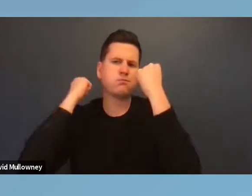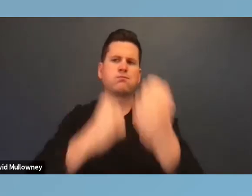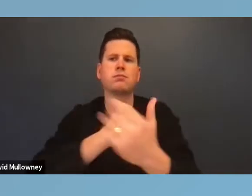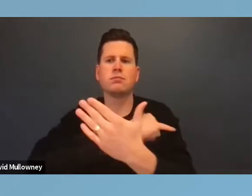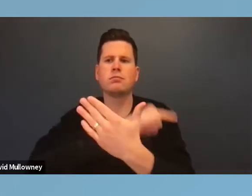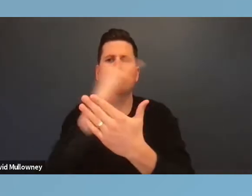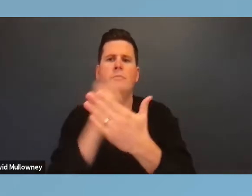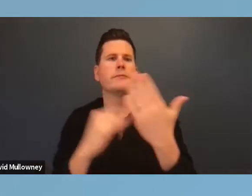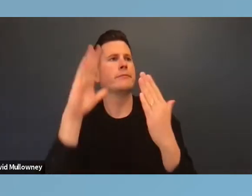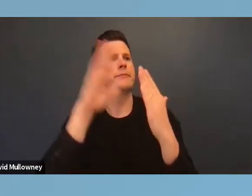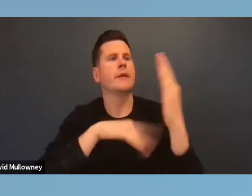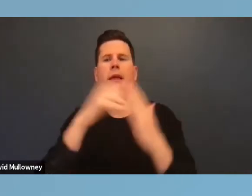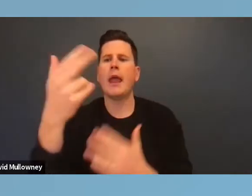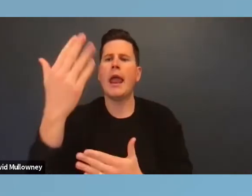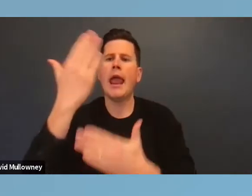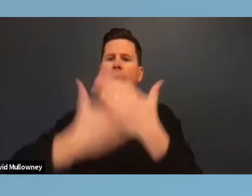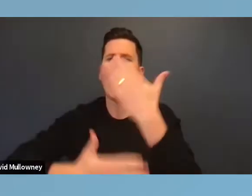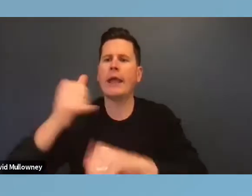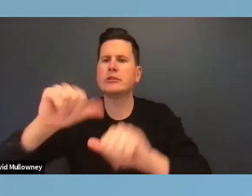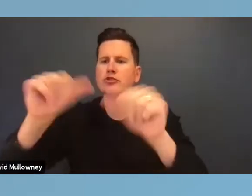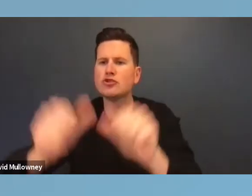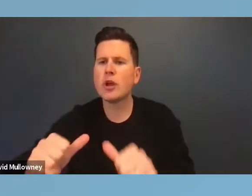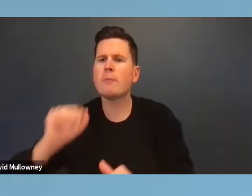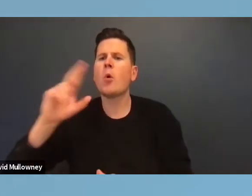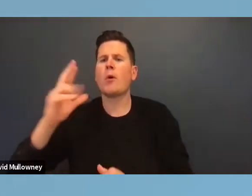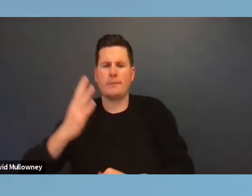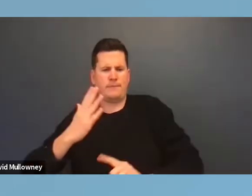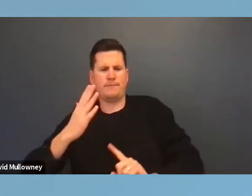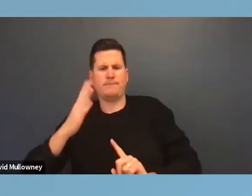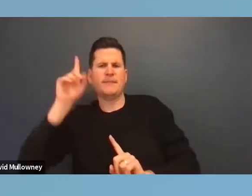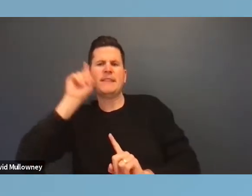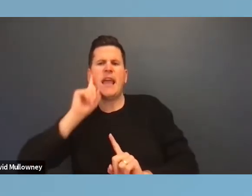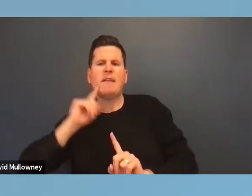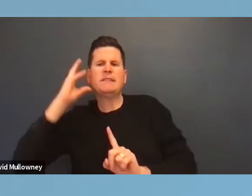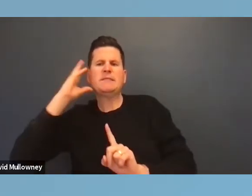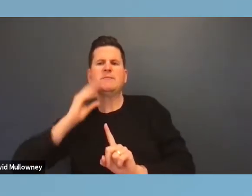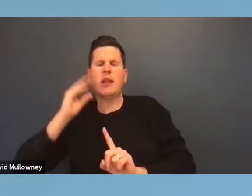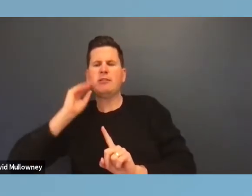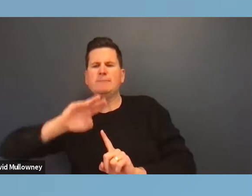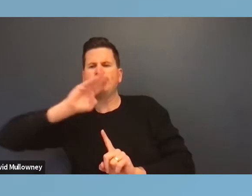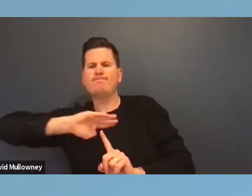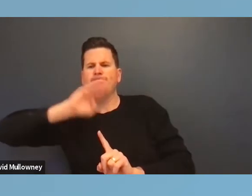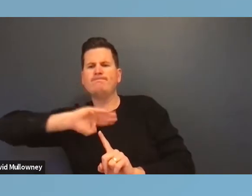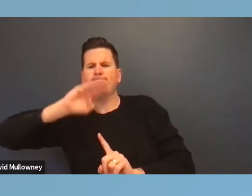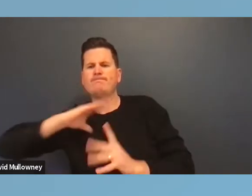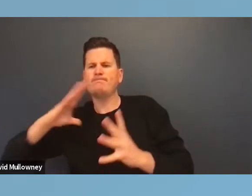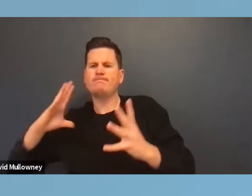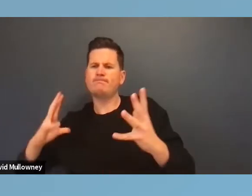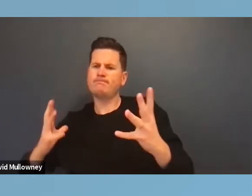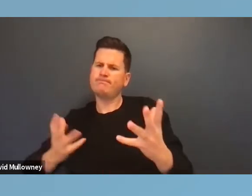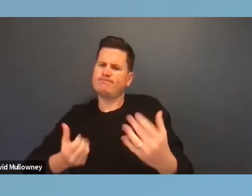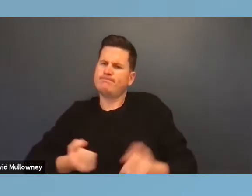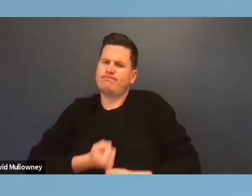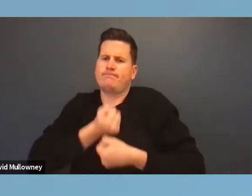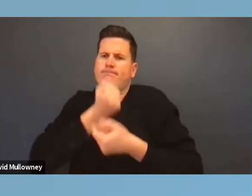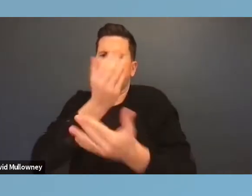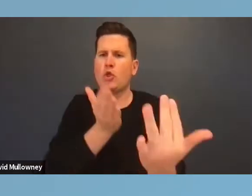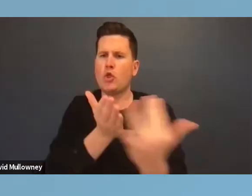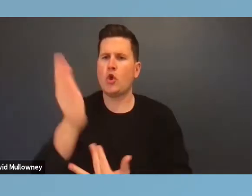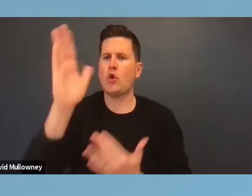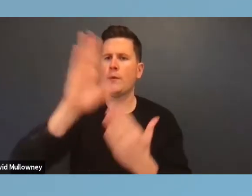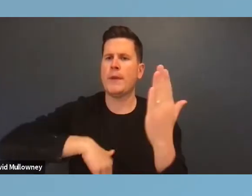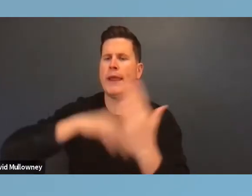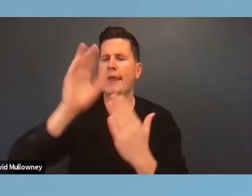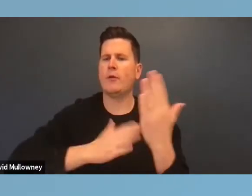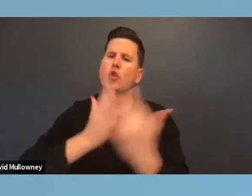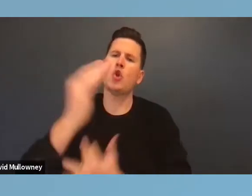some really wonderful artists, painters, using hand shapes, deaf experiences, our frustrations,